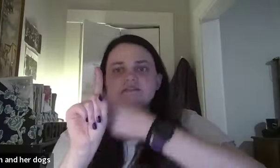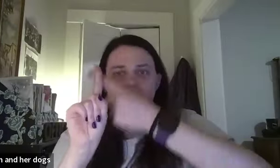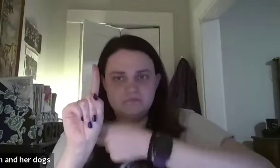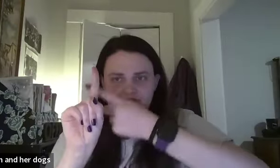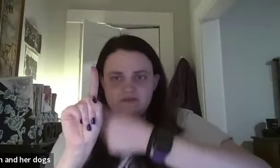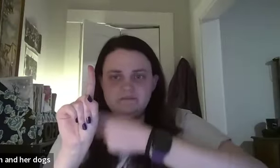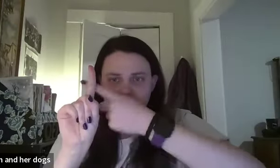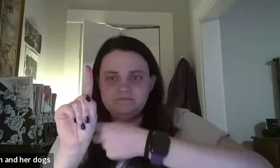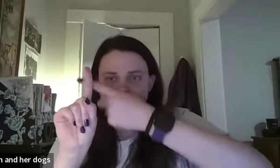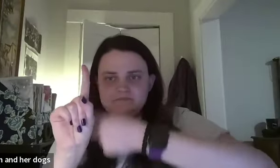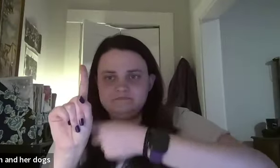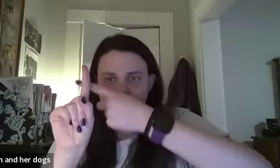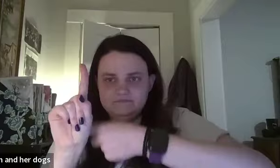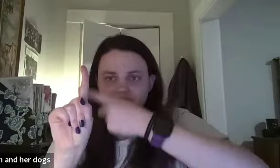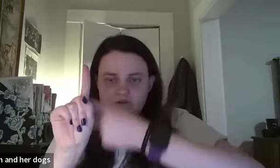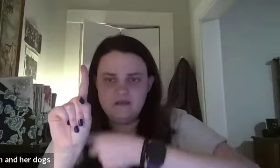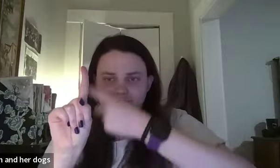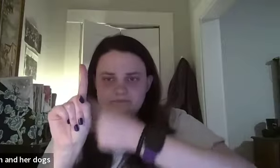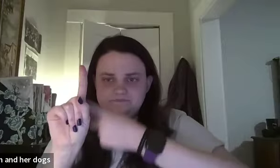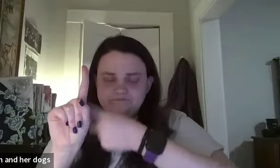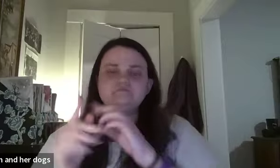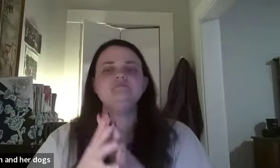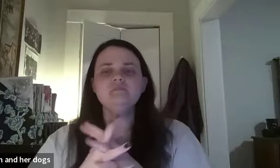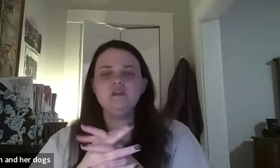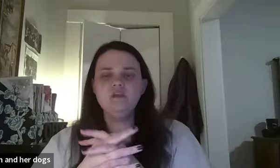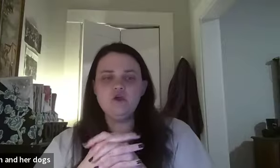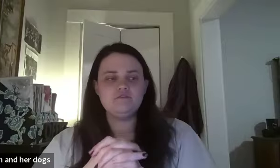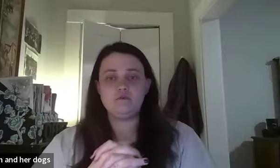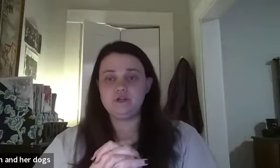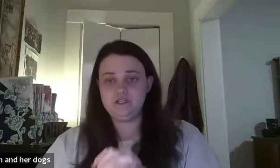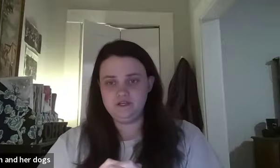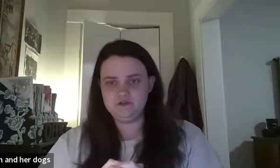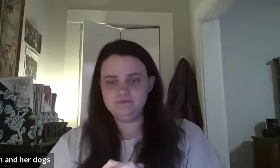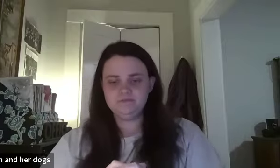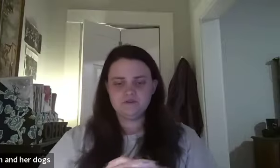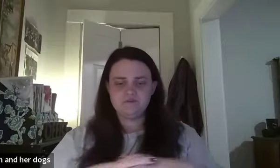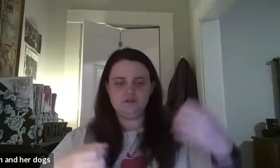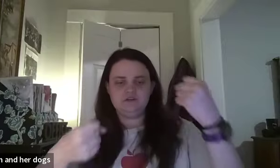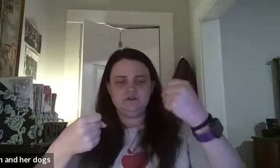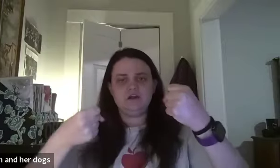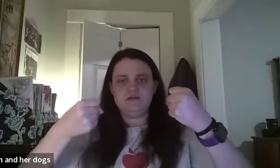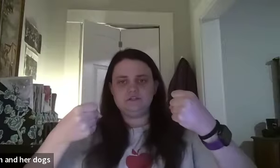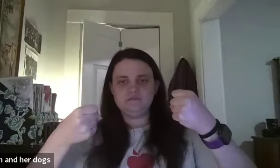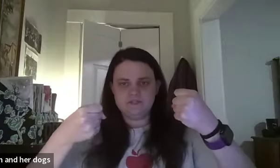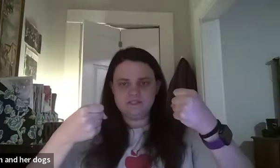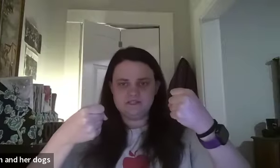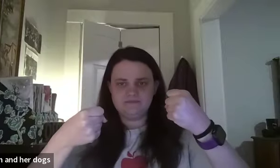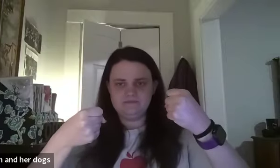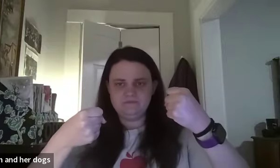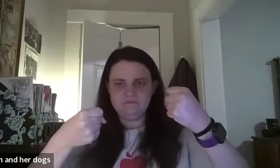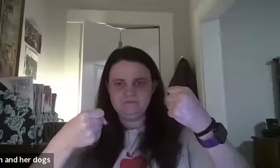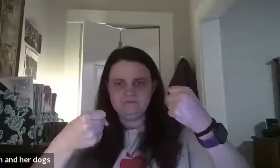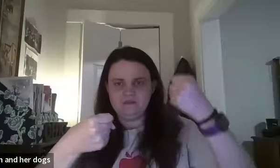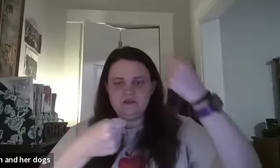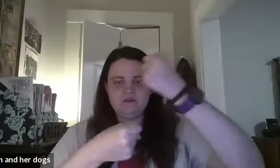3 months, monthly. Okay? For year, for year, you're going to have two fists.